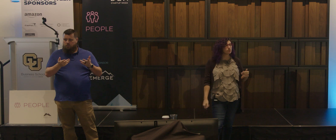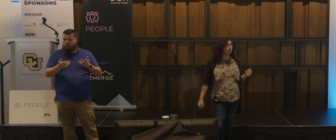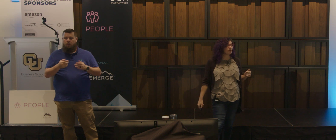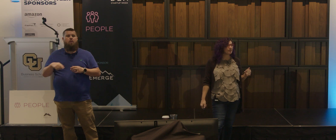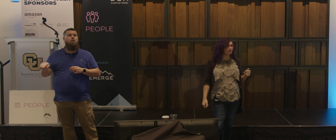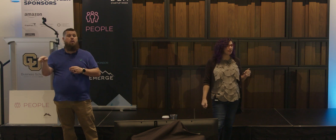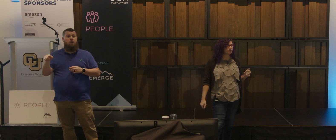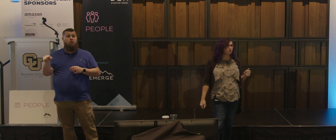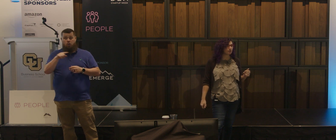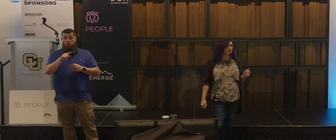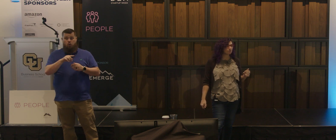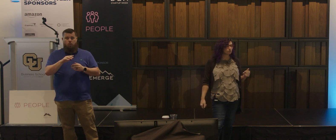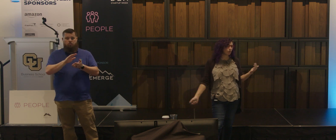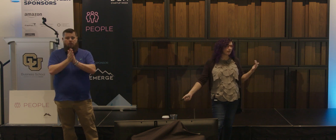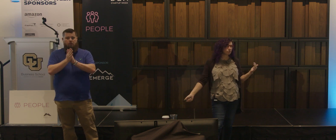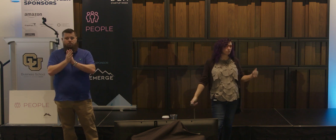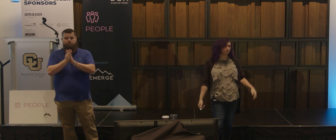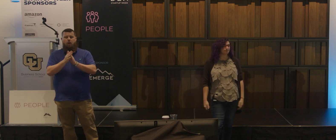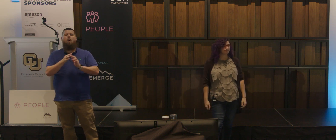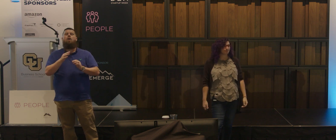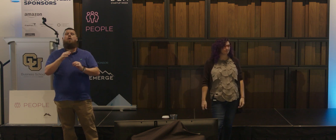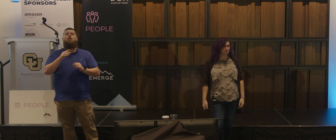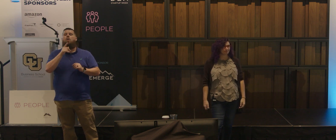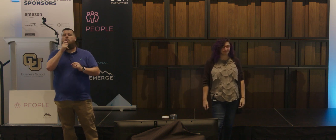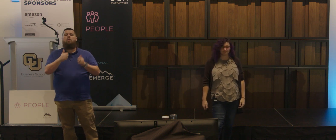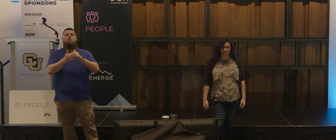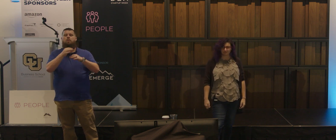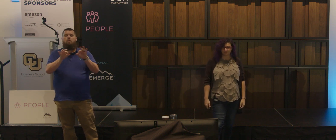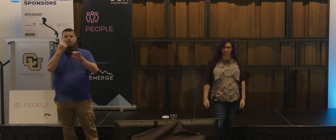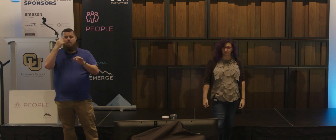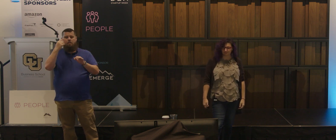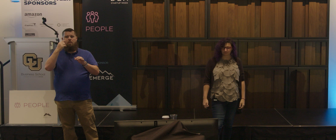that you get to know them in that first week? Who do they need to talk to?